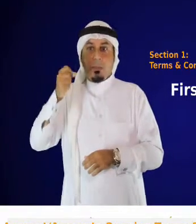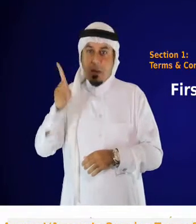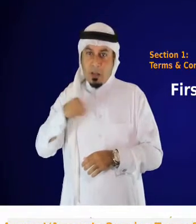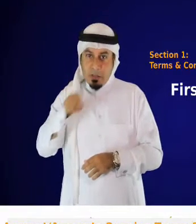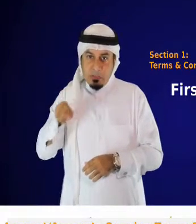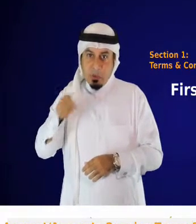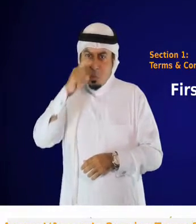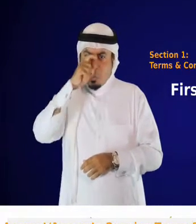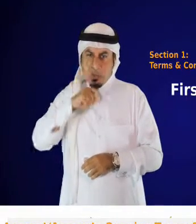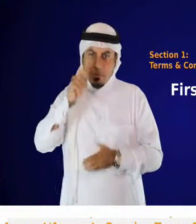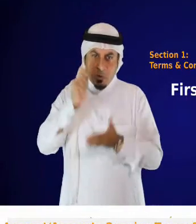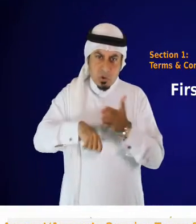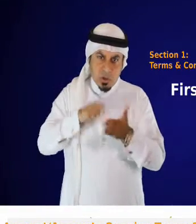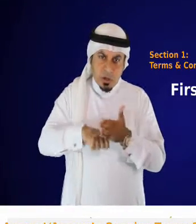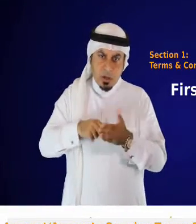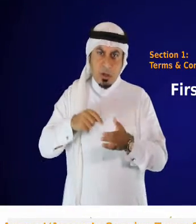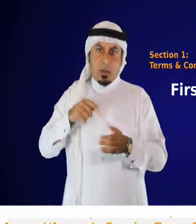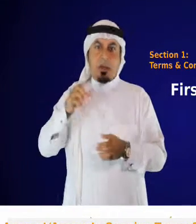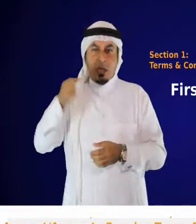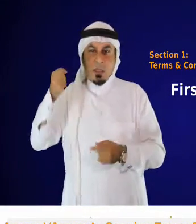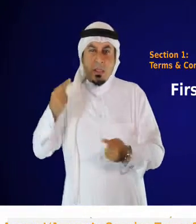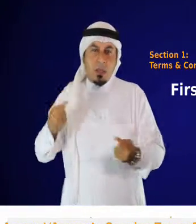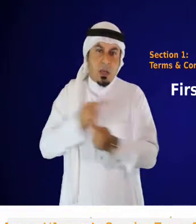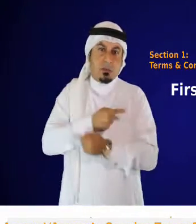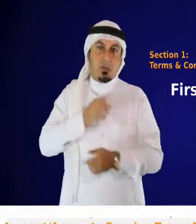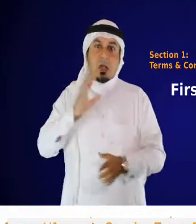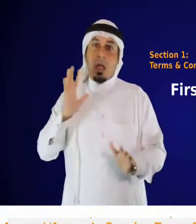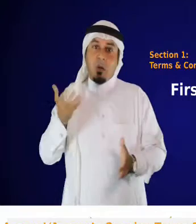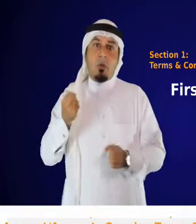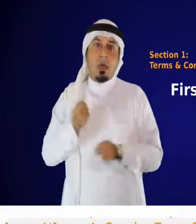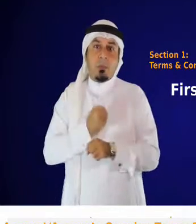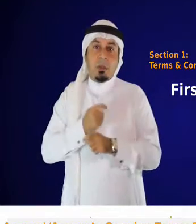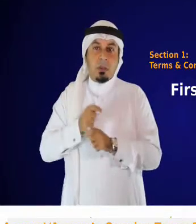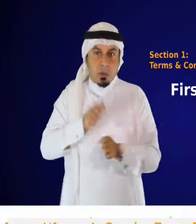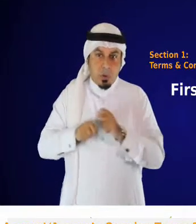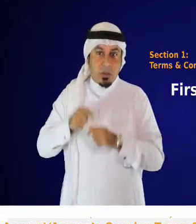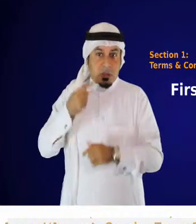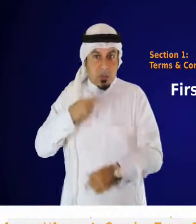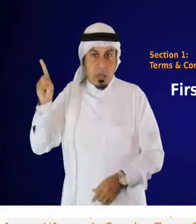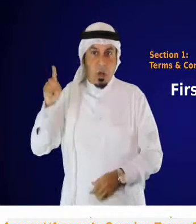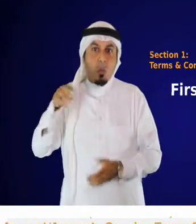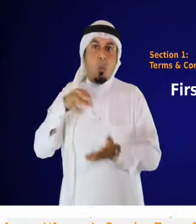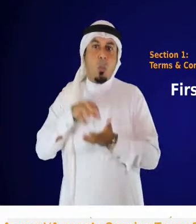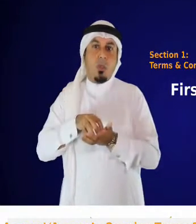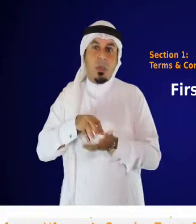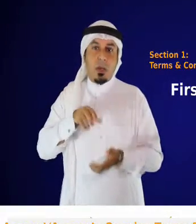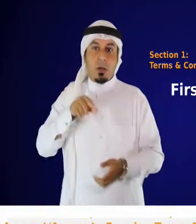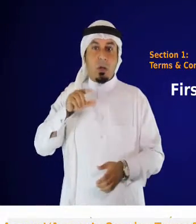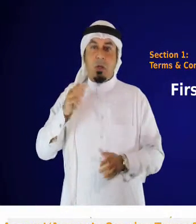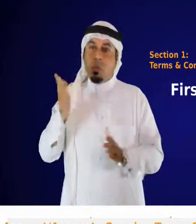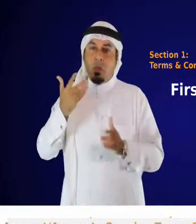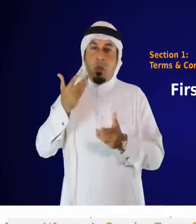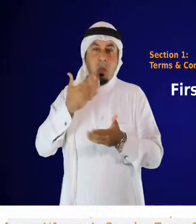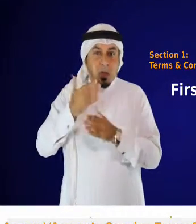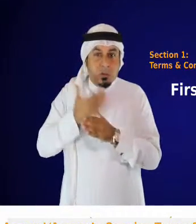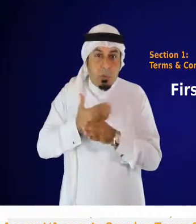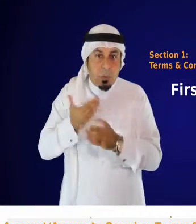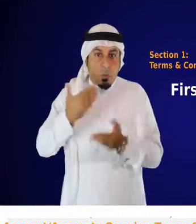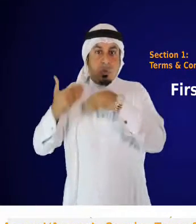a reverse entry shall be effected or otherwise a reconciliation shall take place to make the correction.